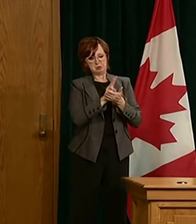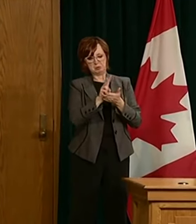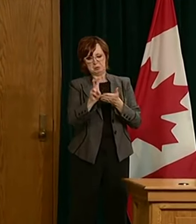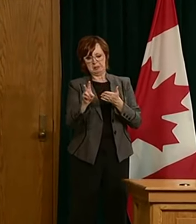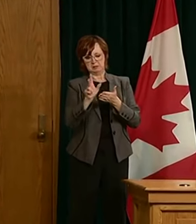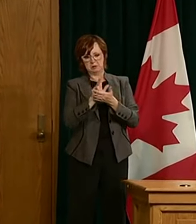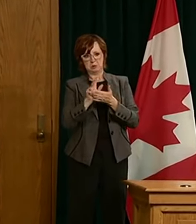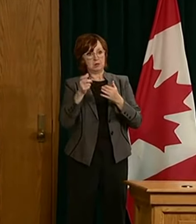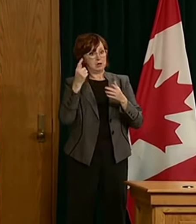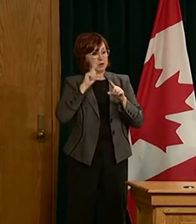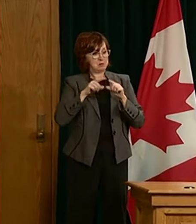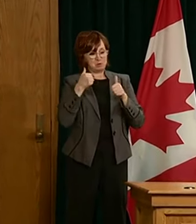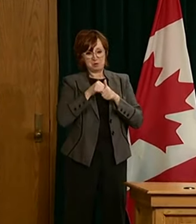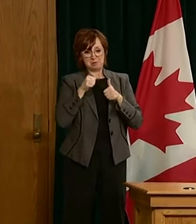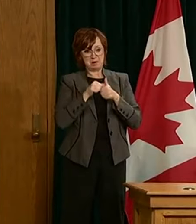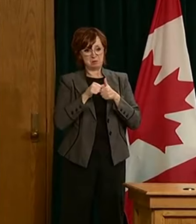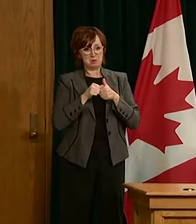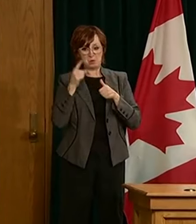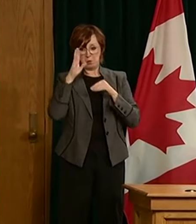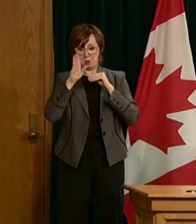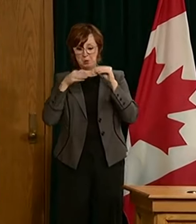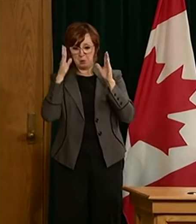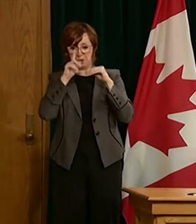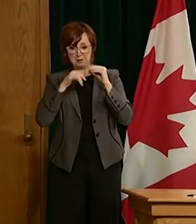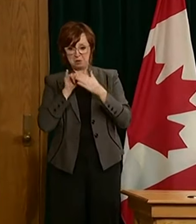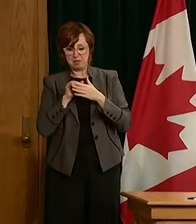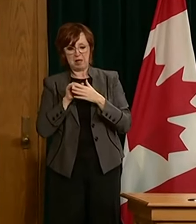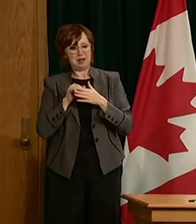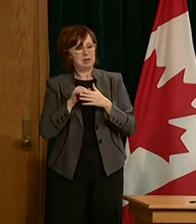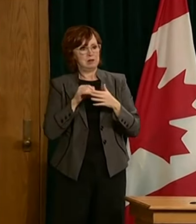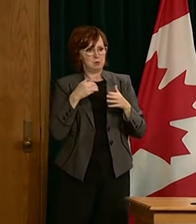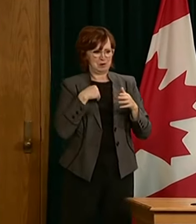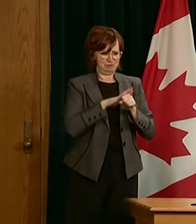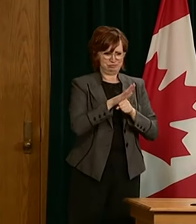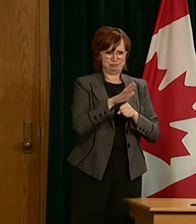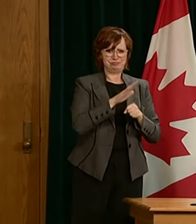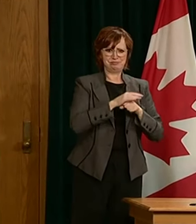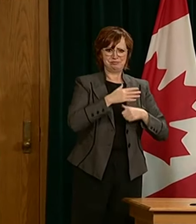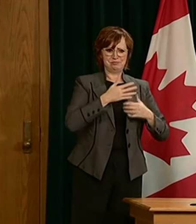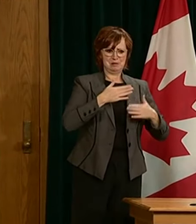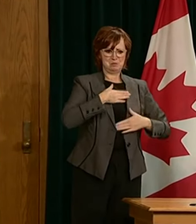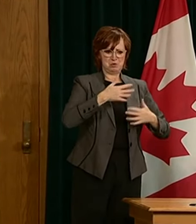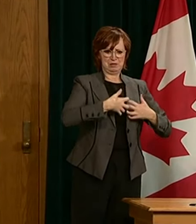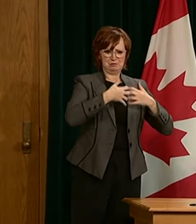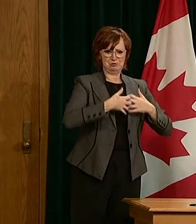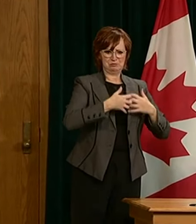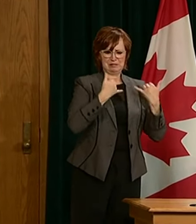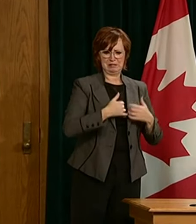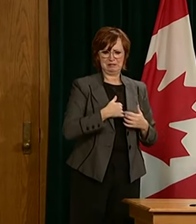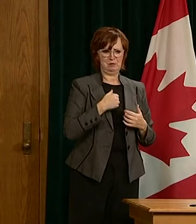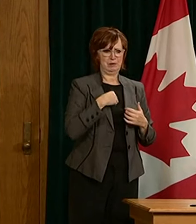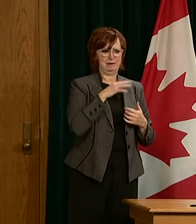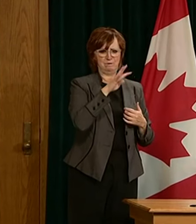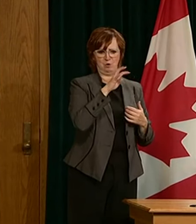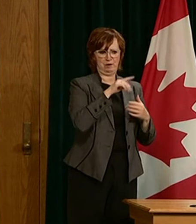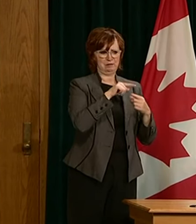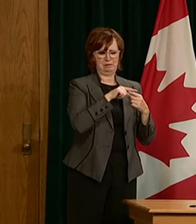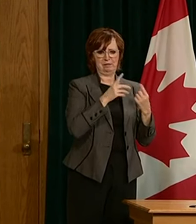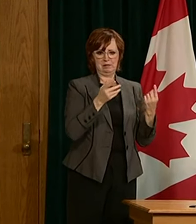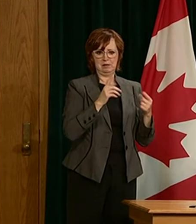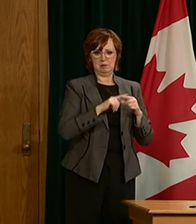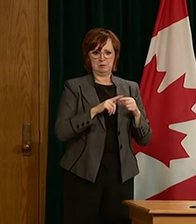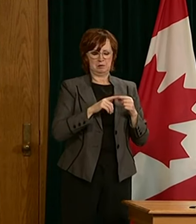we do have more ventilator capacity than we need. We only have a small number of patients in hospital and 2 in ICU. So